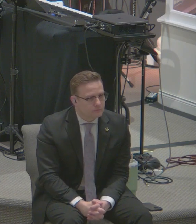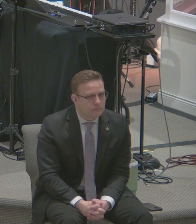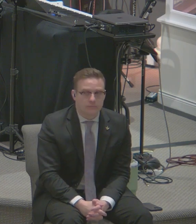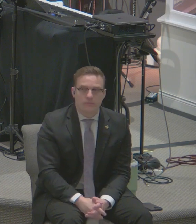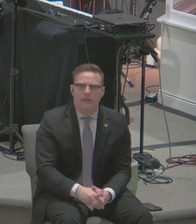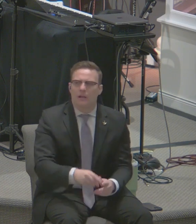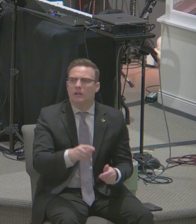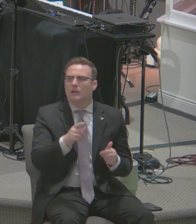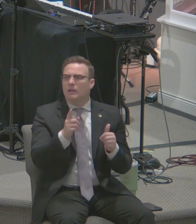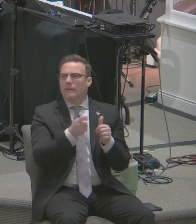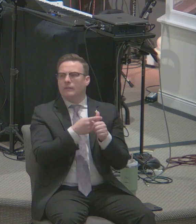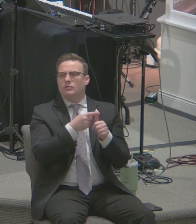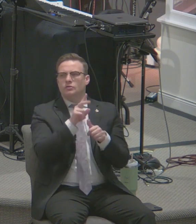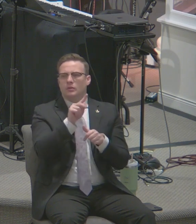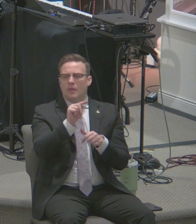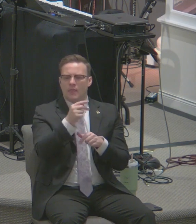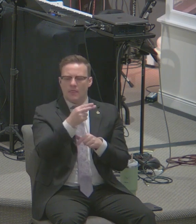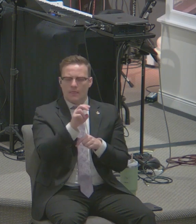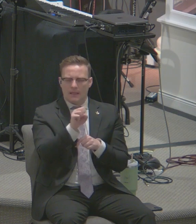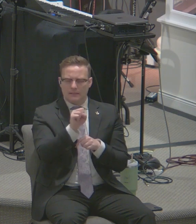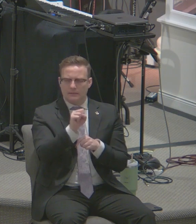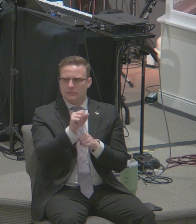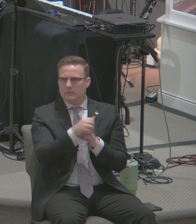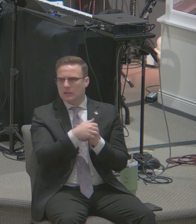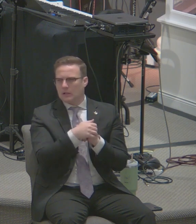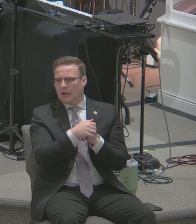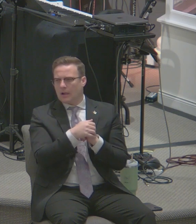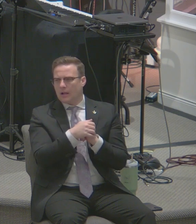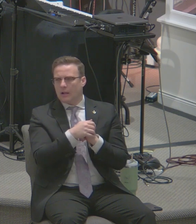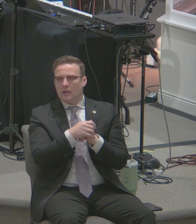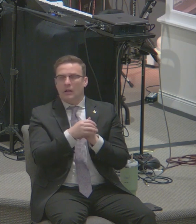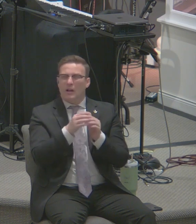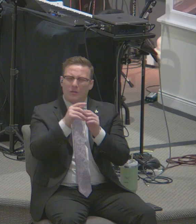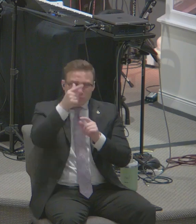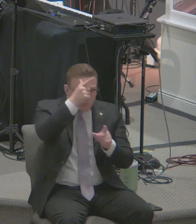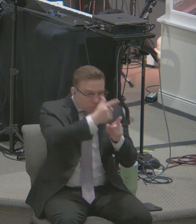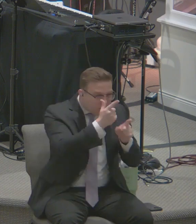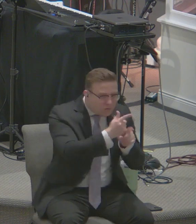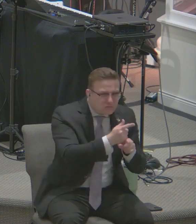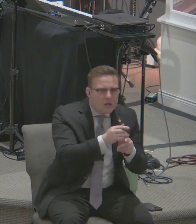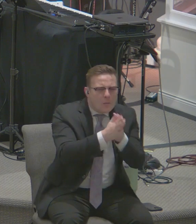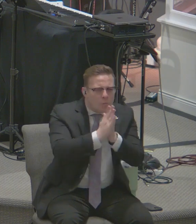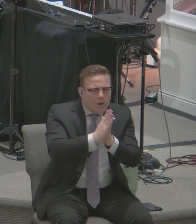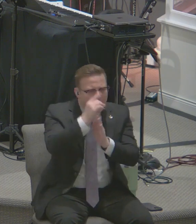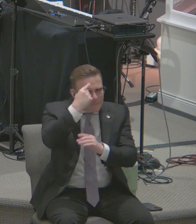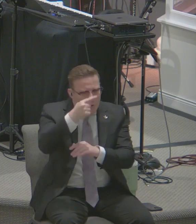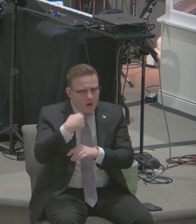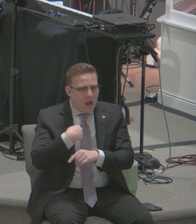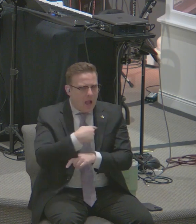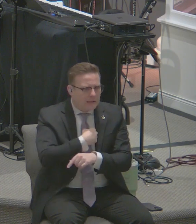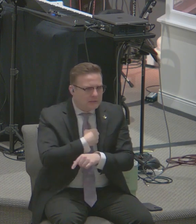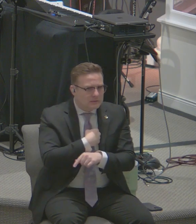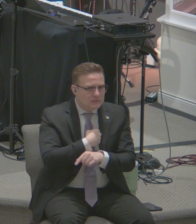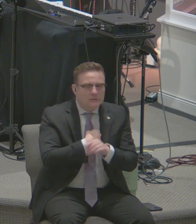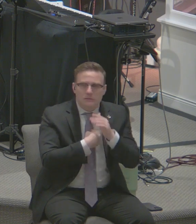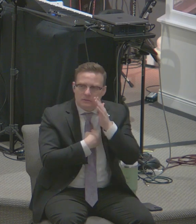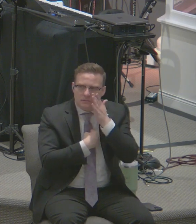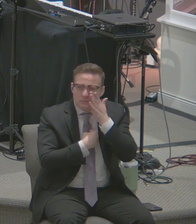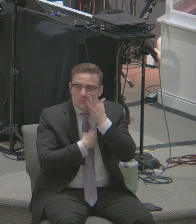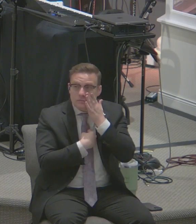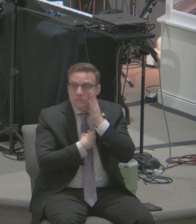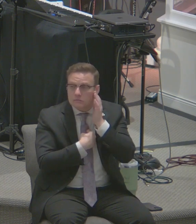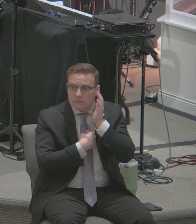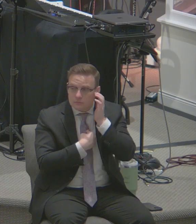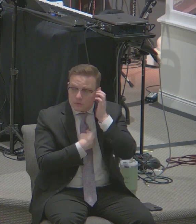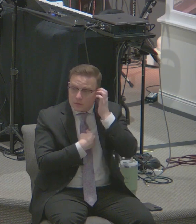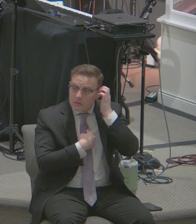He said in 1 Thessalonians 5:25, brethren, pray for us. And I'm going to take it a step further.